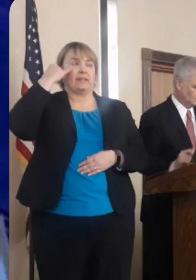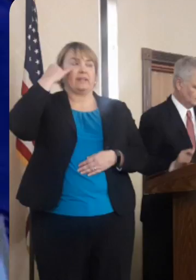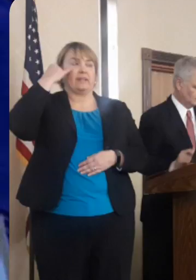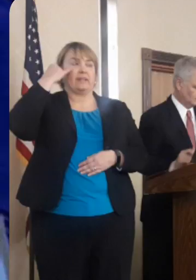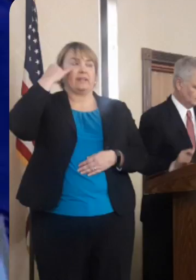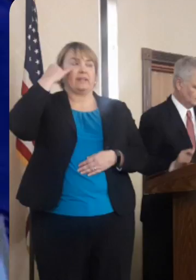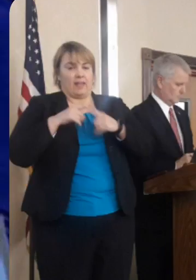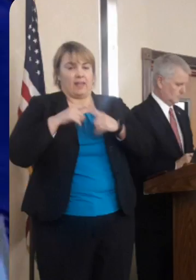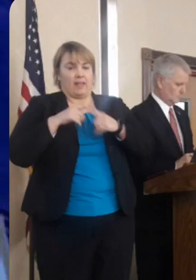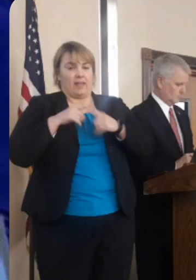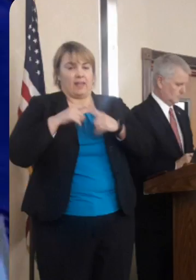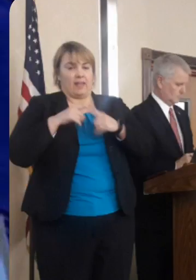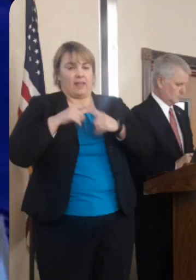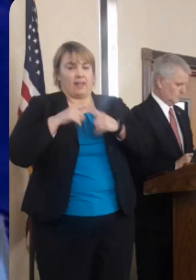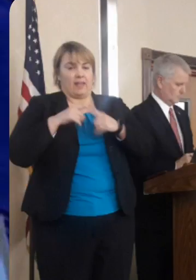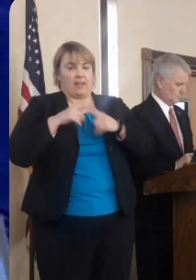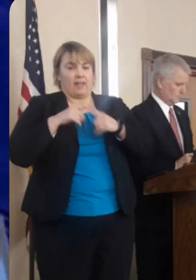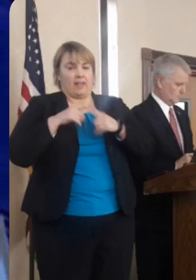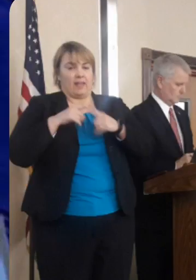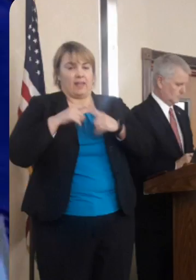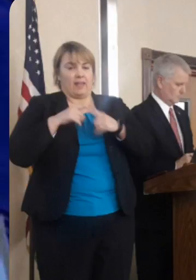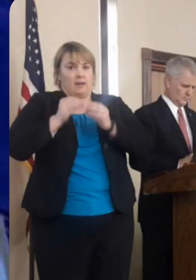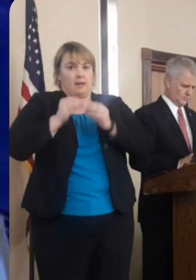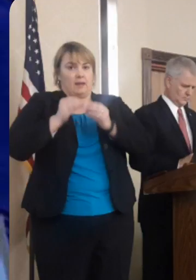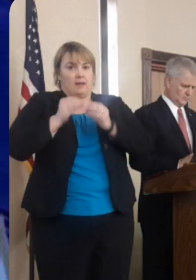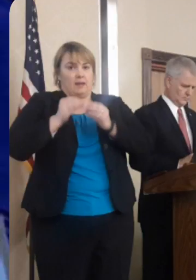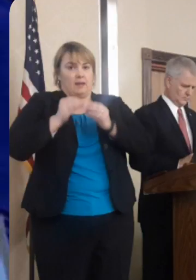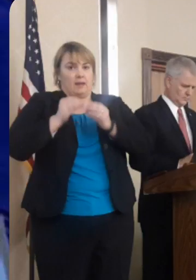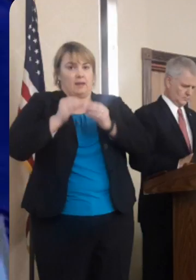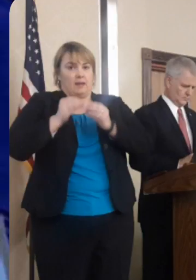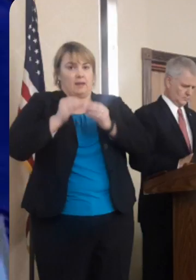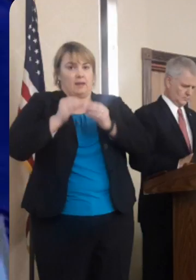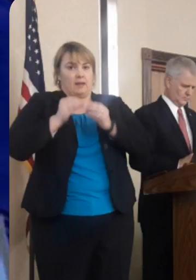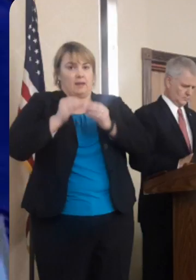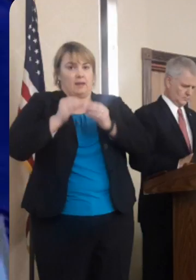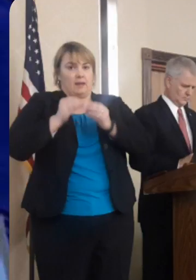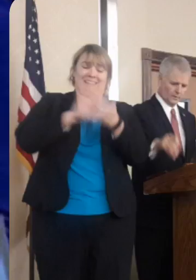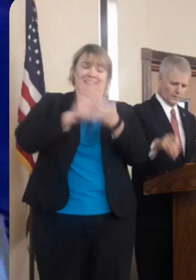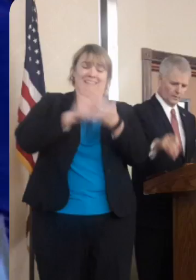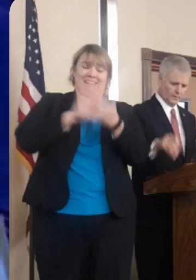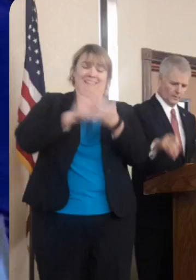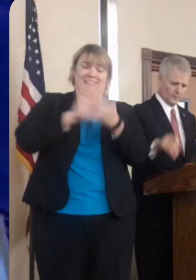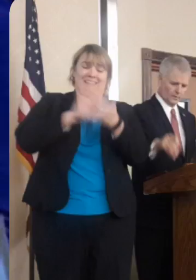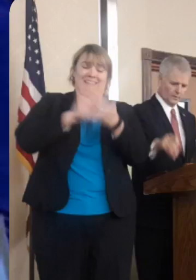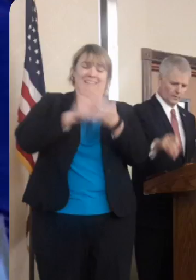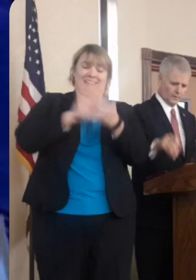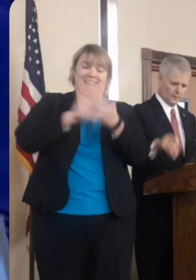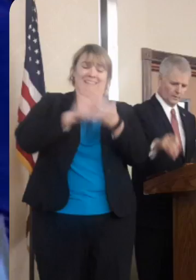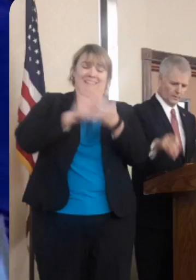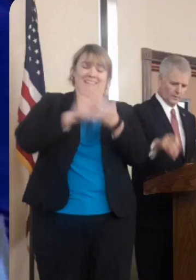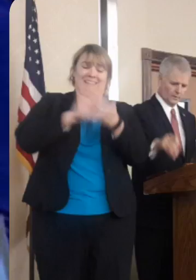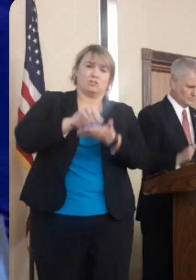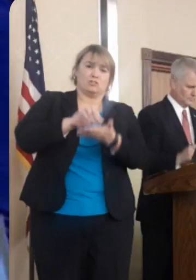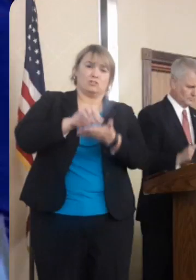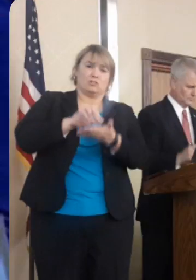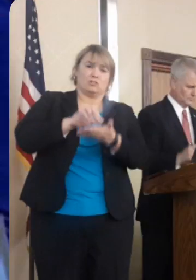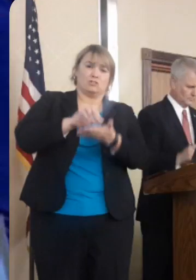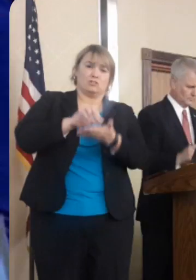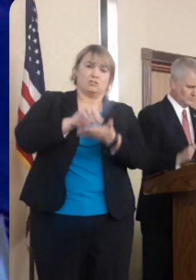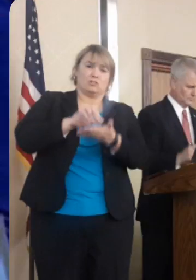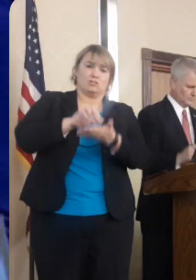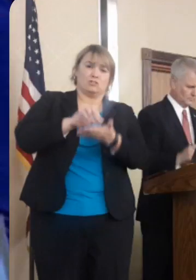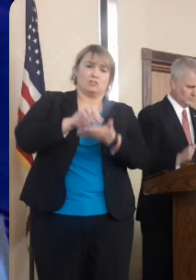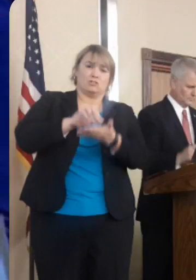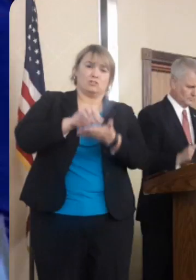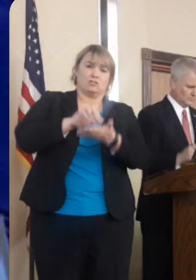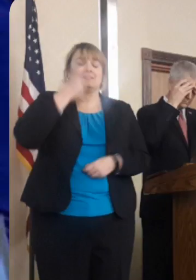entire removal of number 2 for the same reason I stated before. We need to maintain the number 2 in our